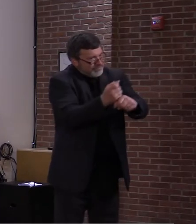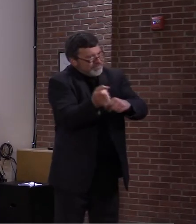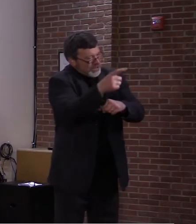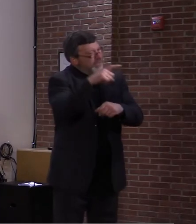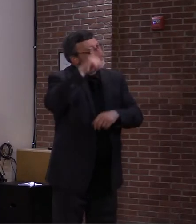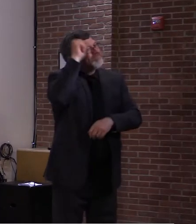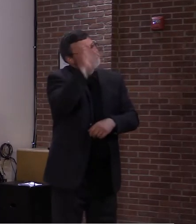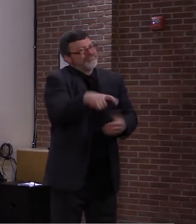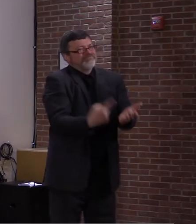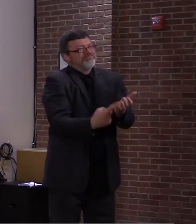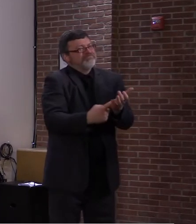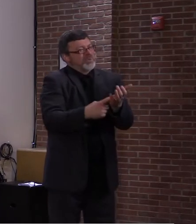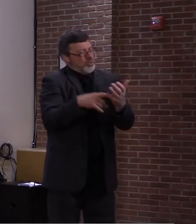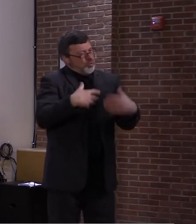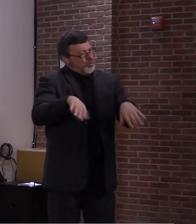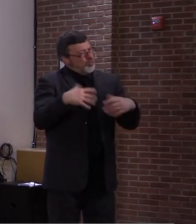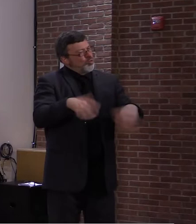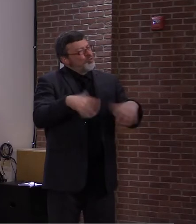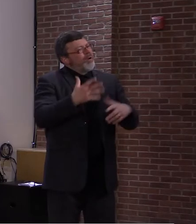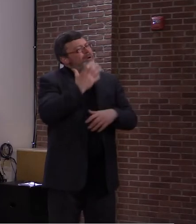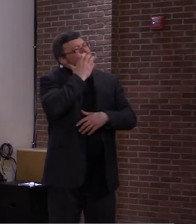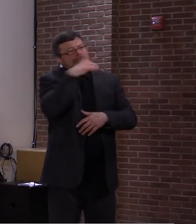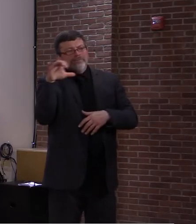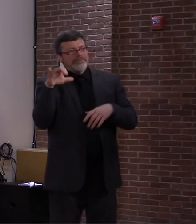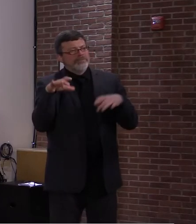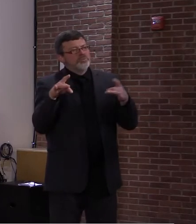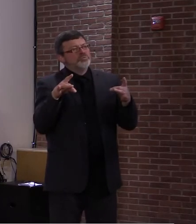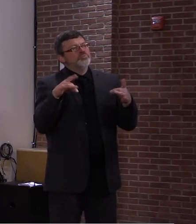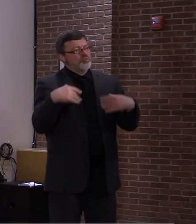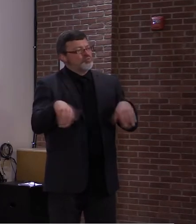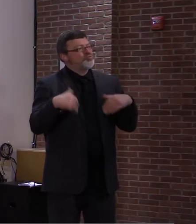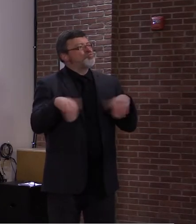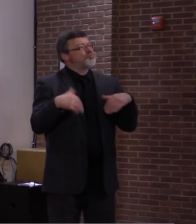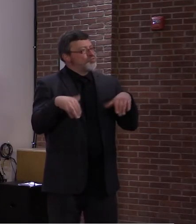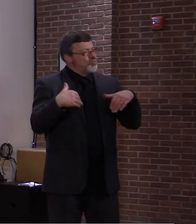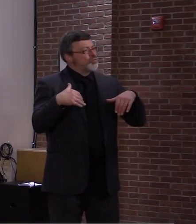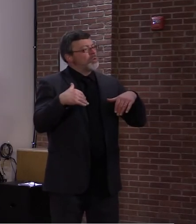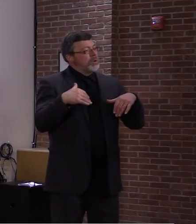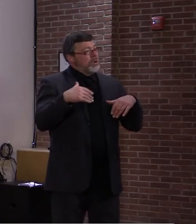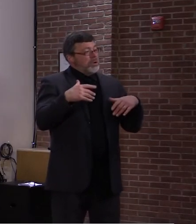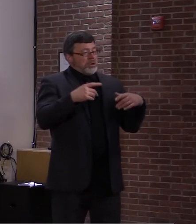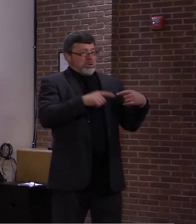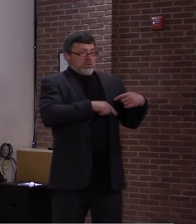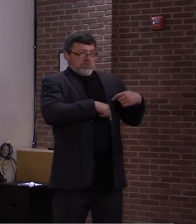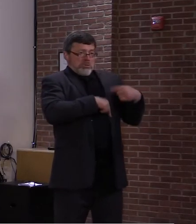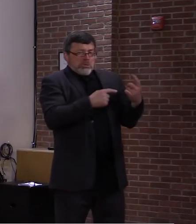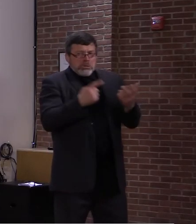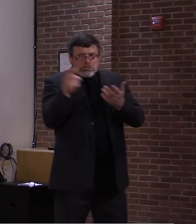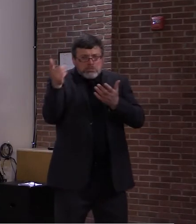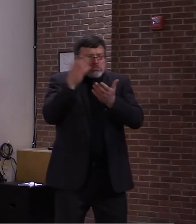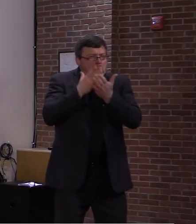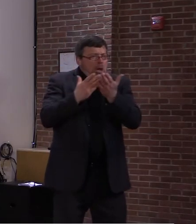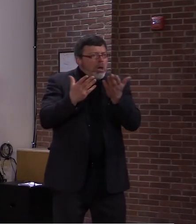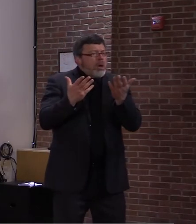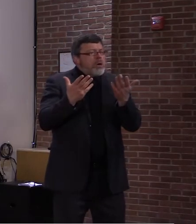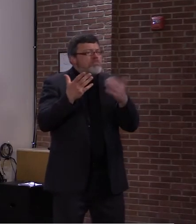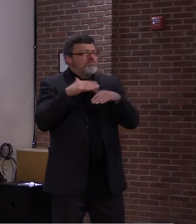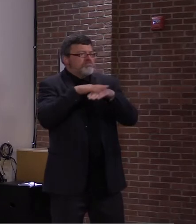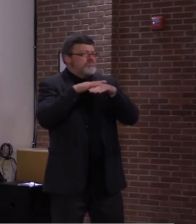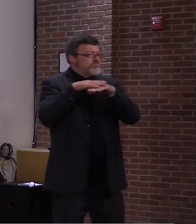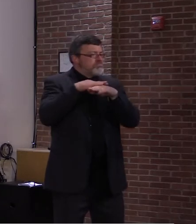we're making some gains in terms of negotiating with the federal government on the all-payer model at this point.